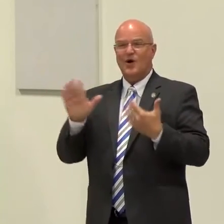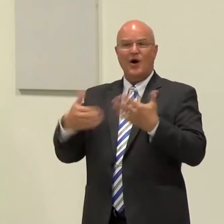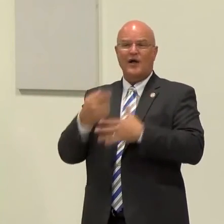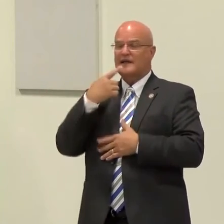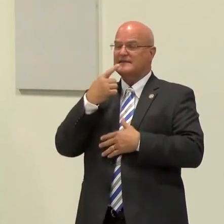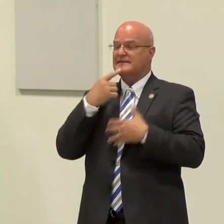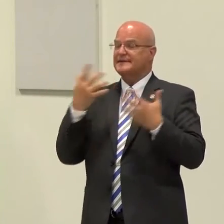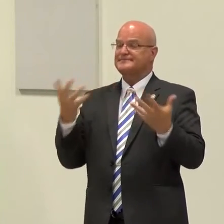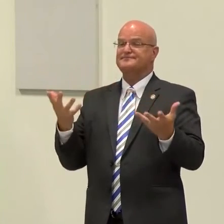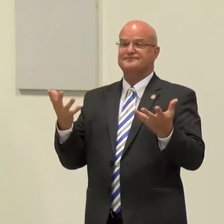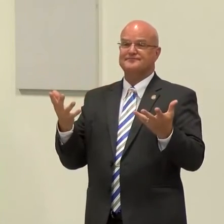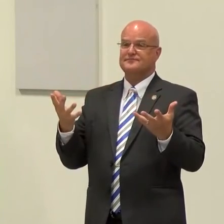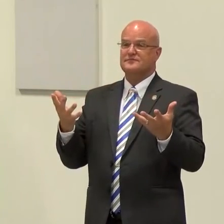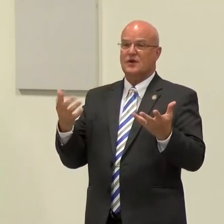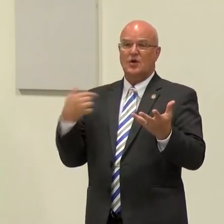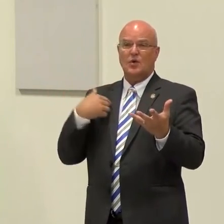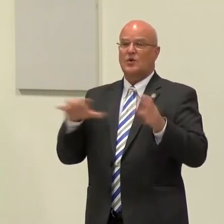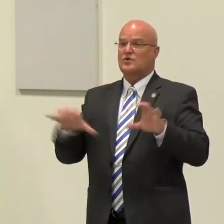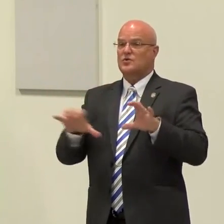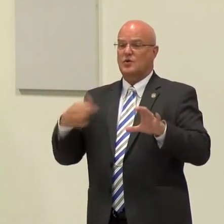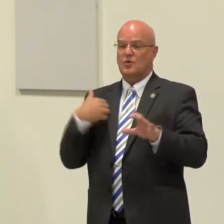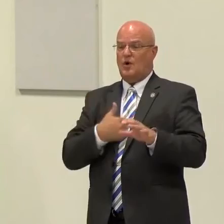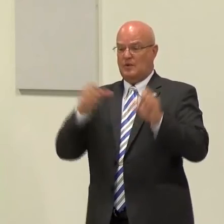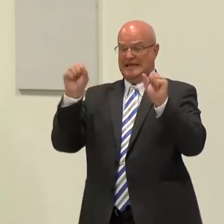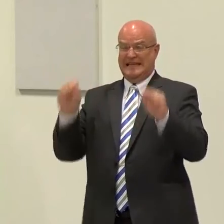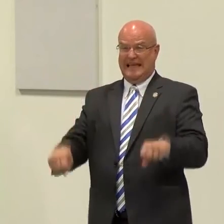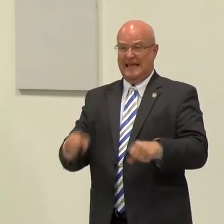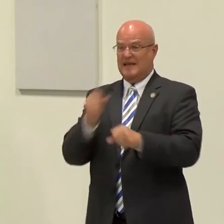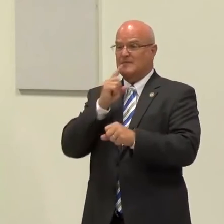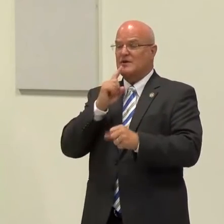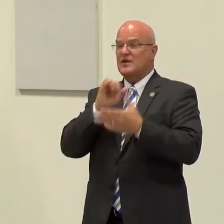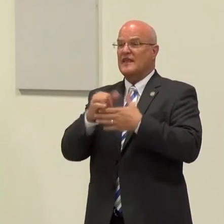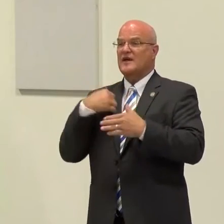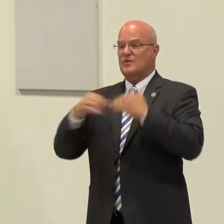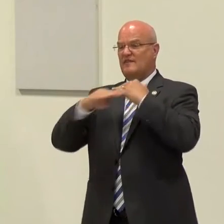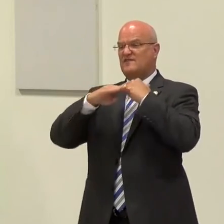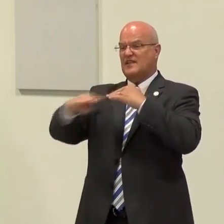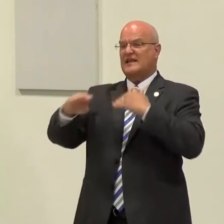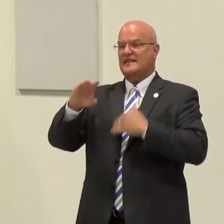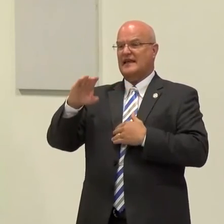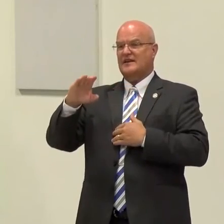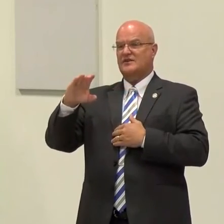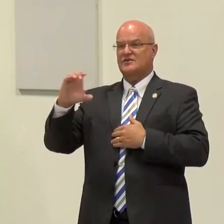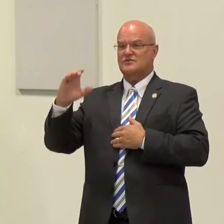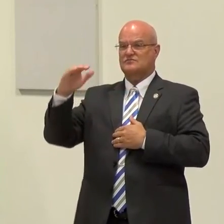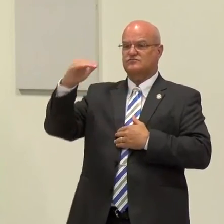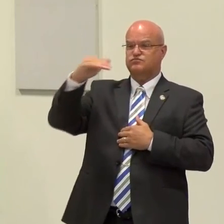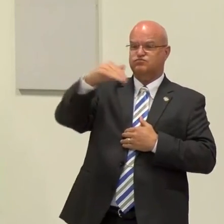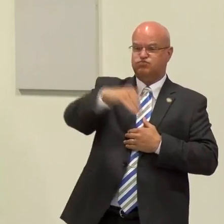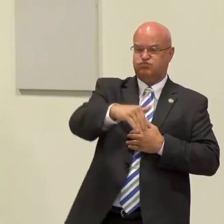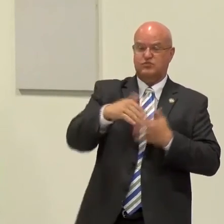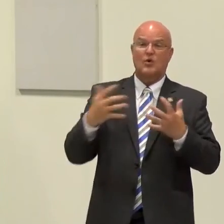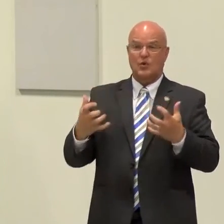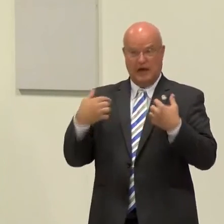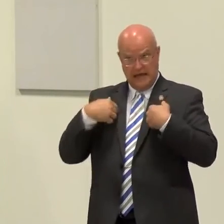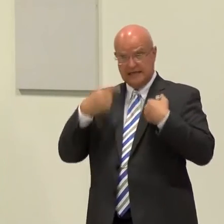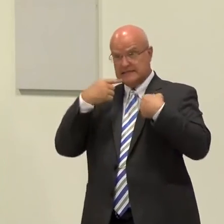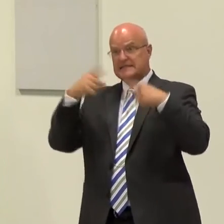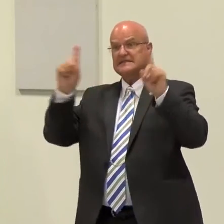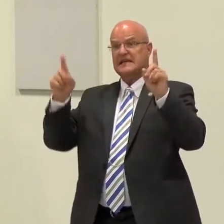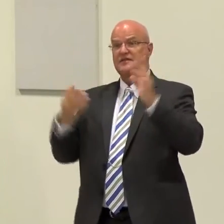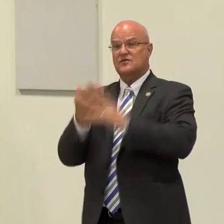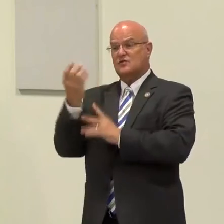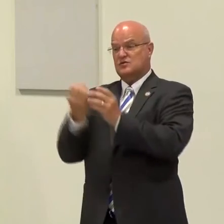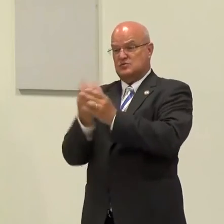I can say is we're doing everything that we can to make sure we flatten that curve. I think we've had some success through